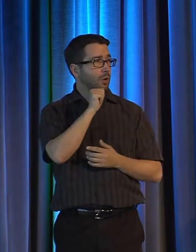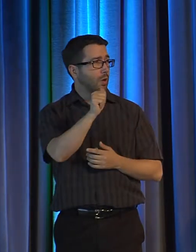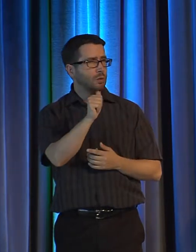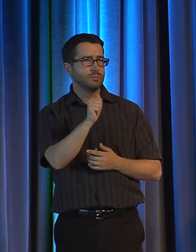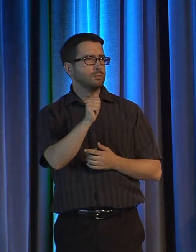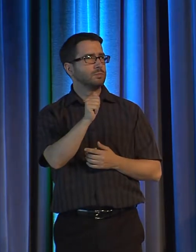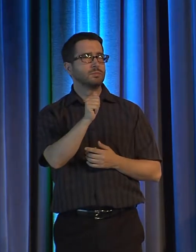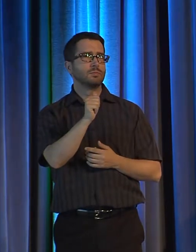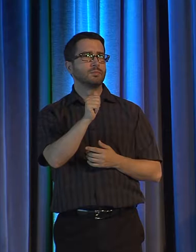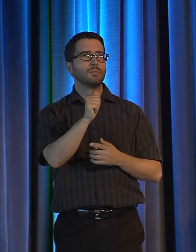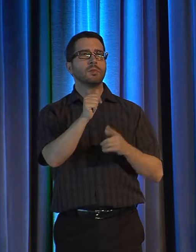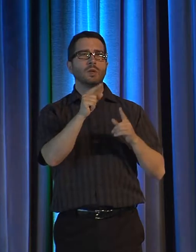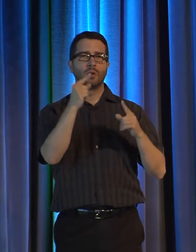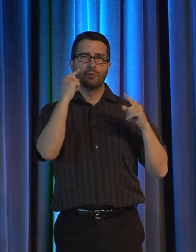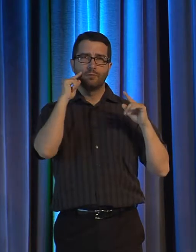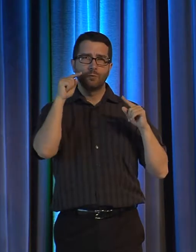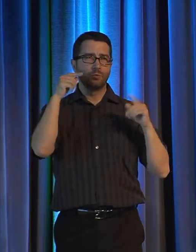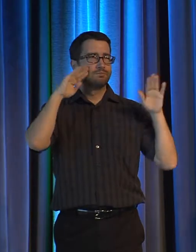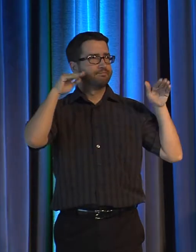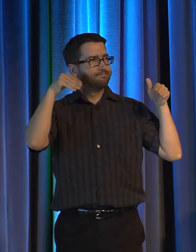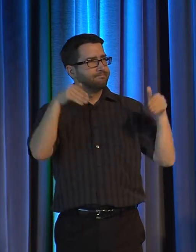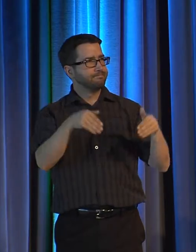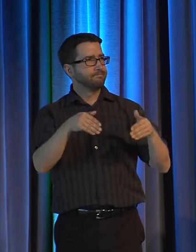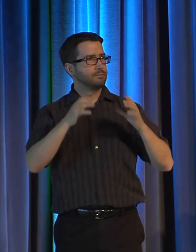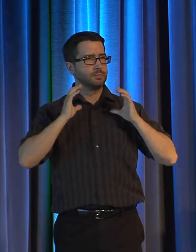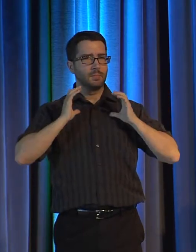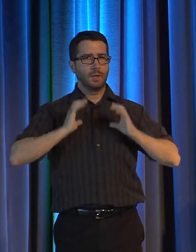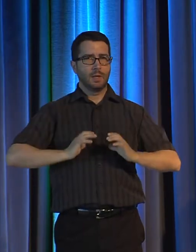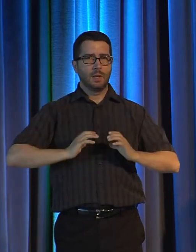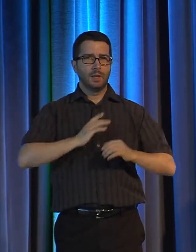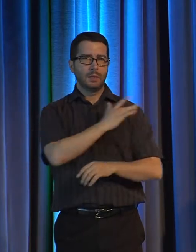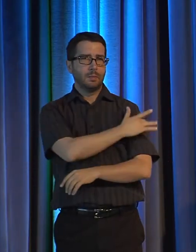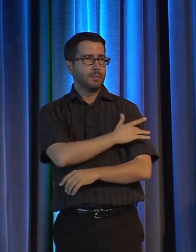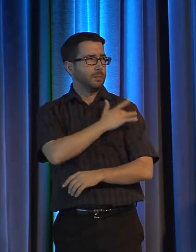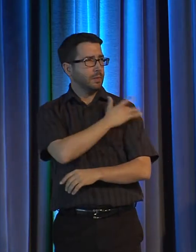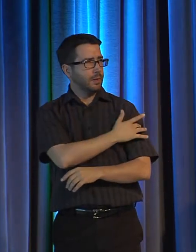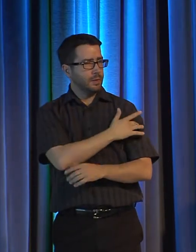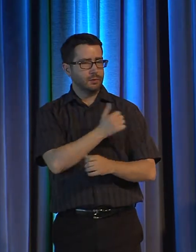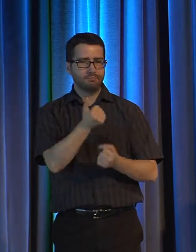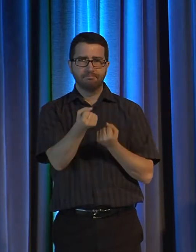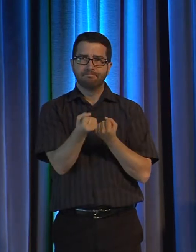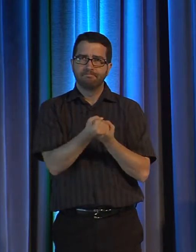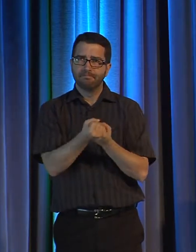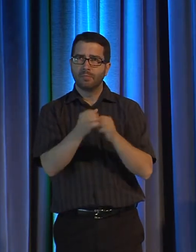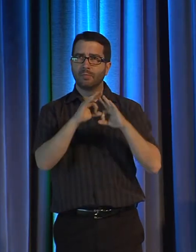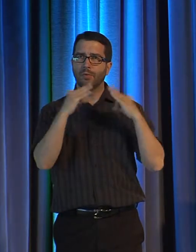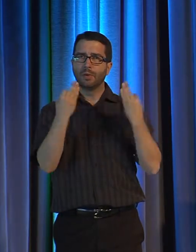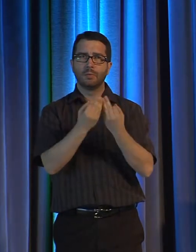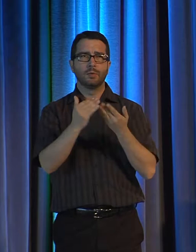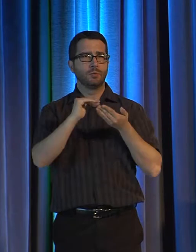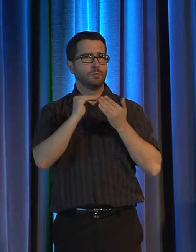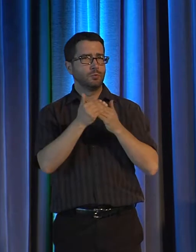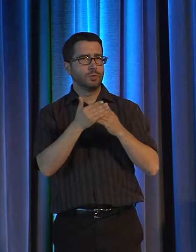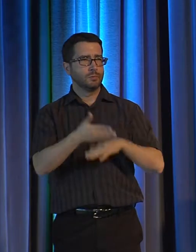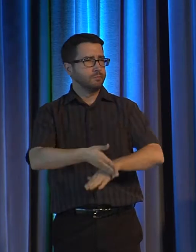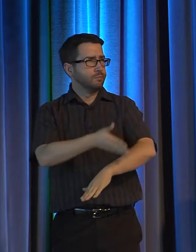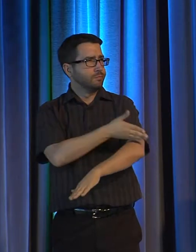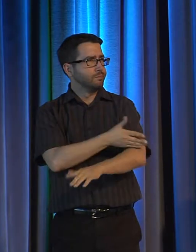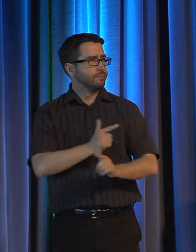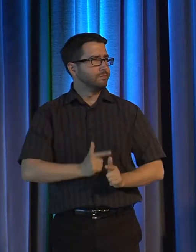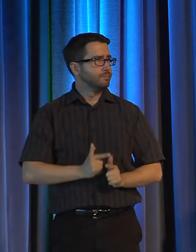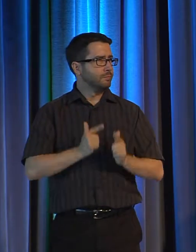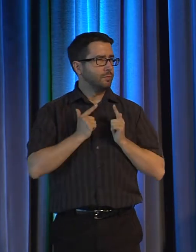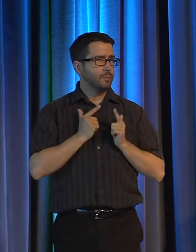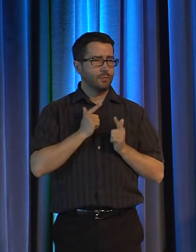It is to create a better care experience for our patients and families and to support healthier communities. The Inspired program, which